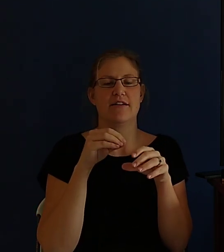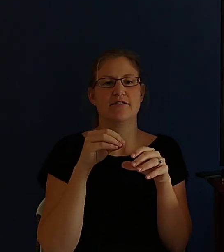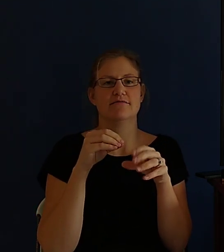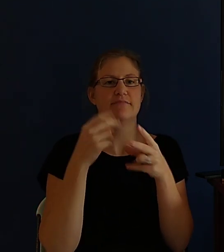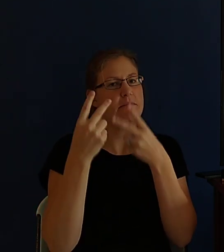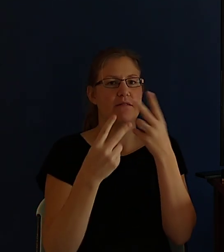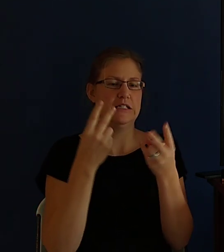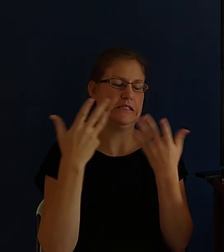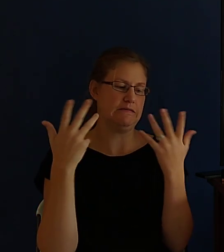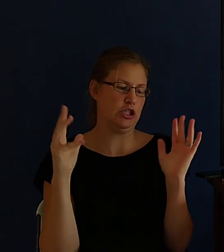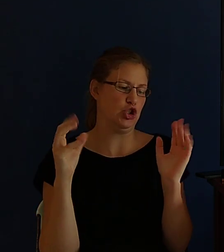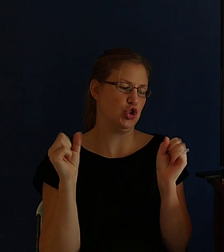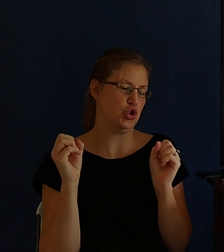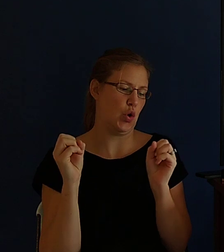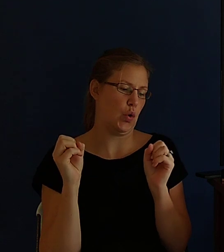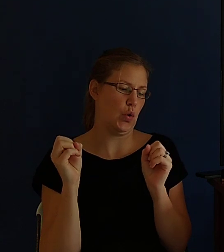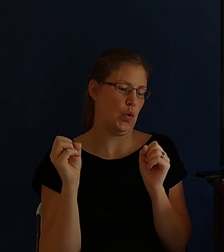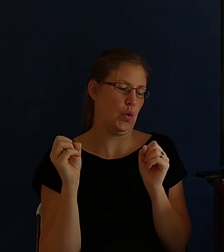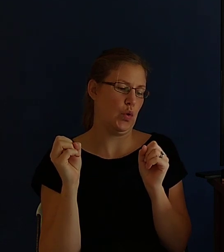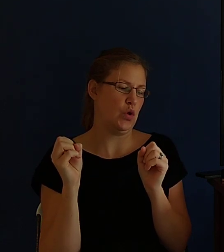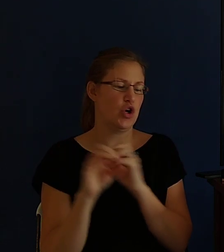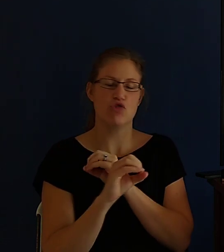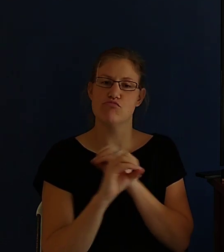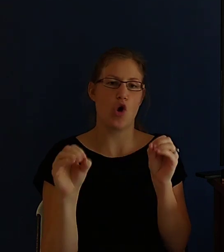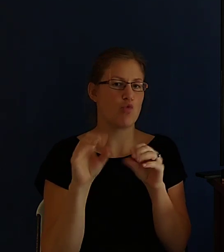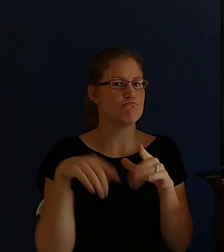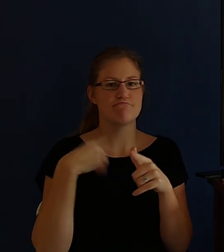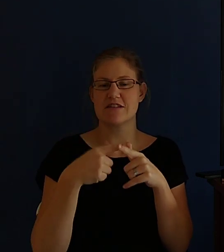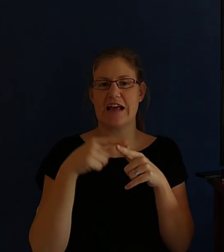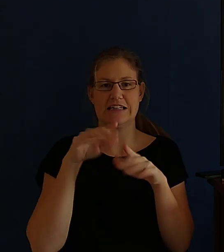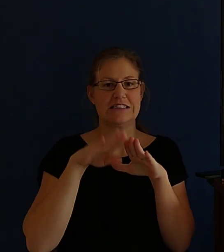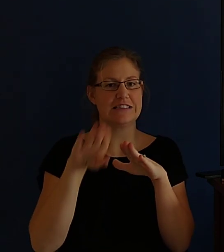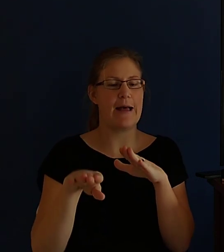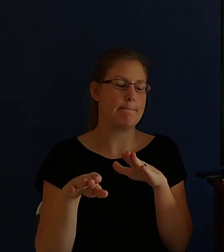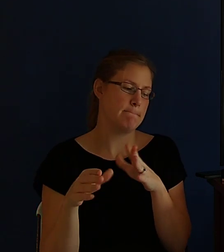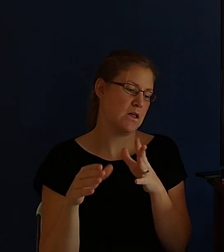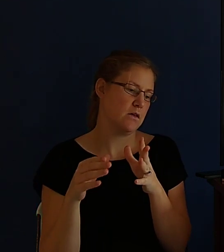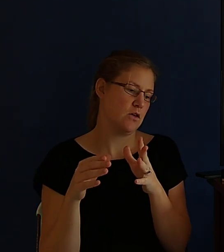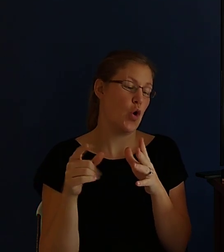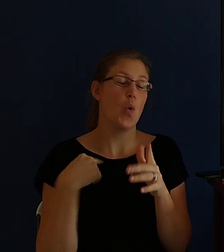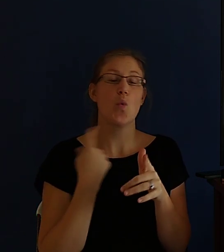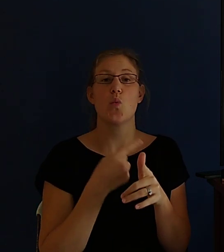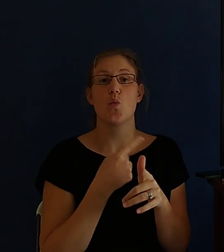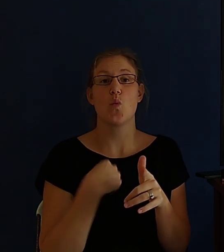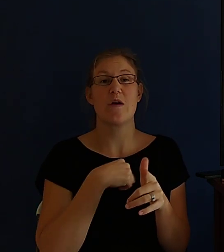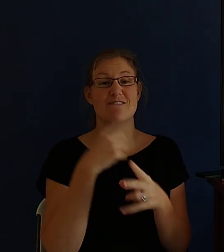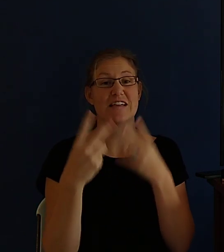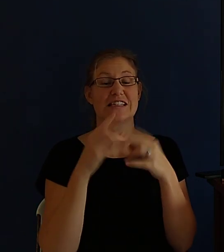visited. So there is no next step. We have visited all the vertices